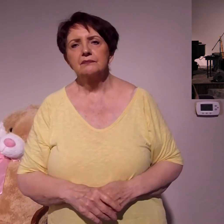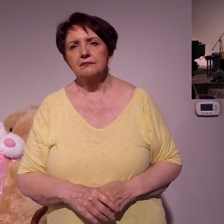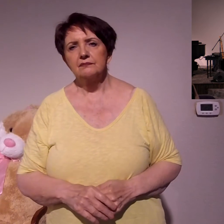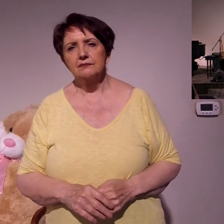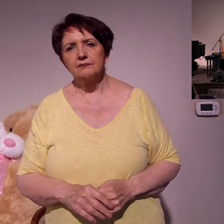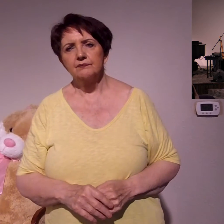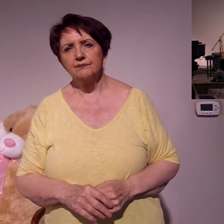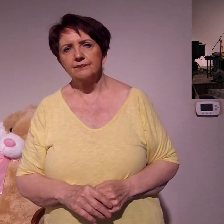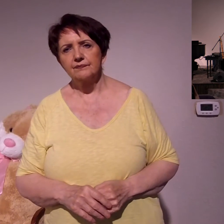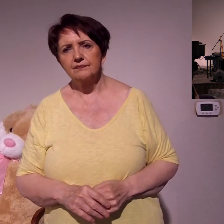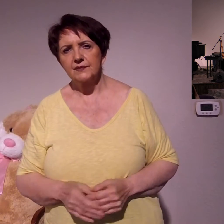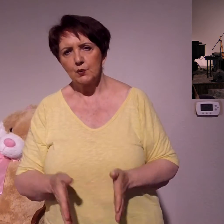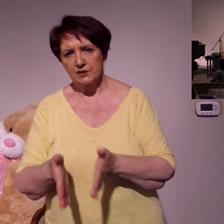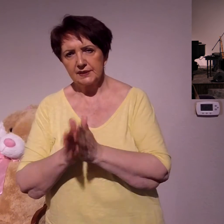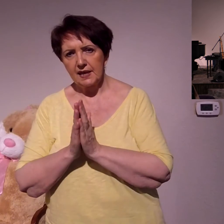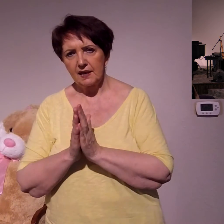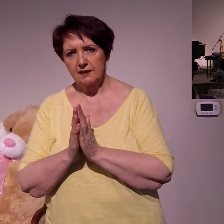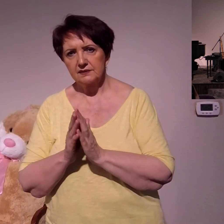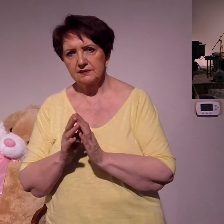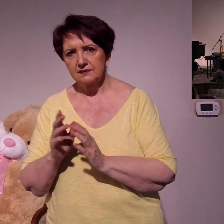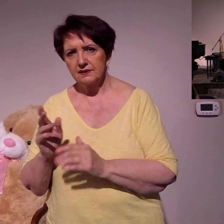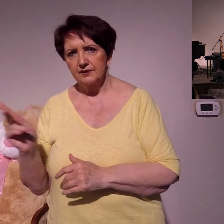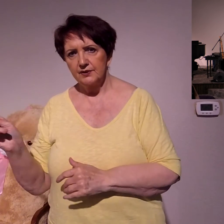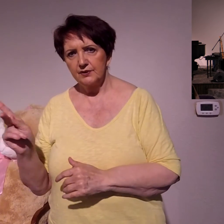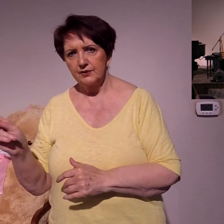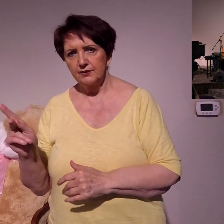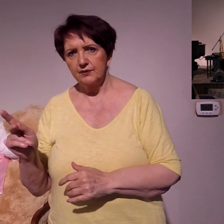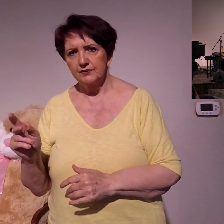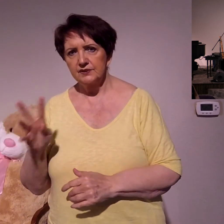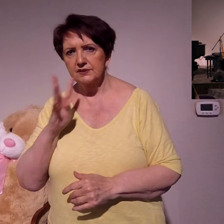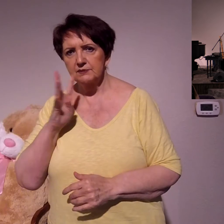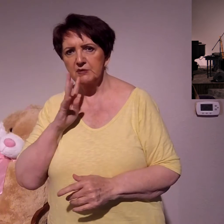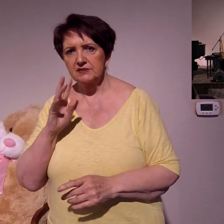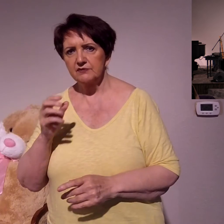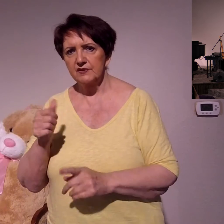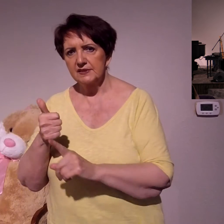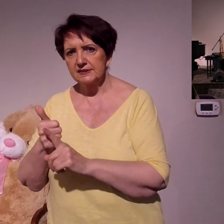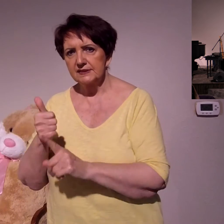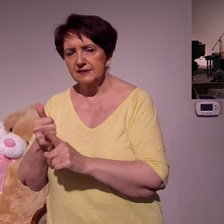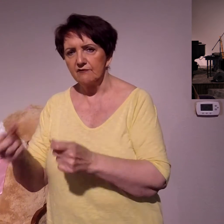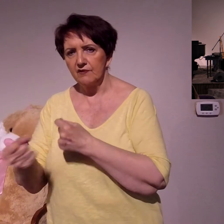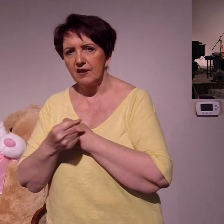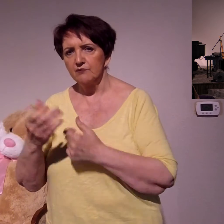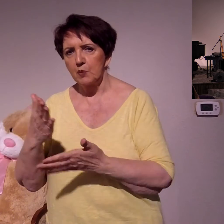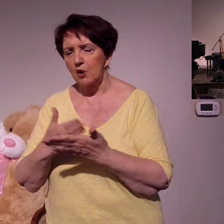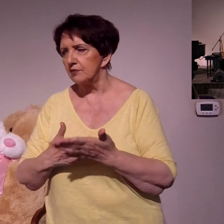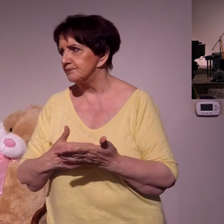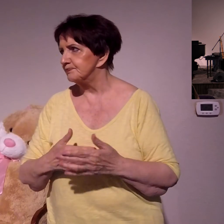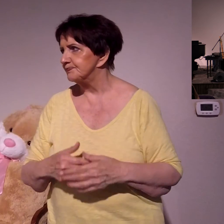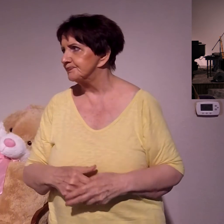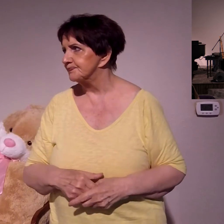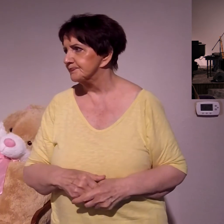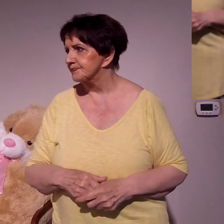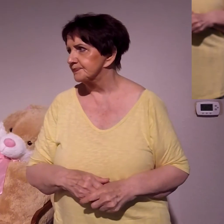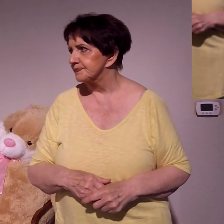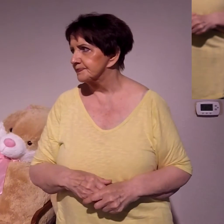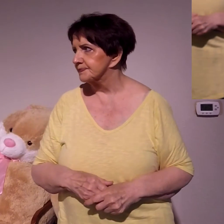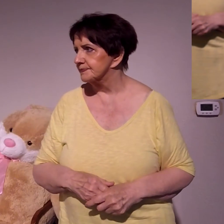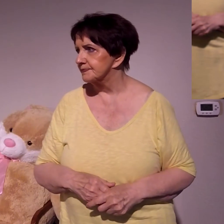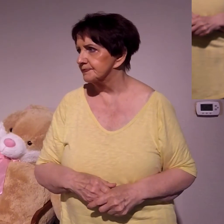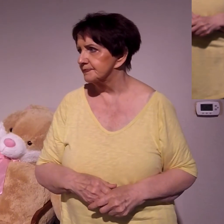introvert, extrovert means. How do you get recharged? She gets recharged by being totally alone. She could spend months